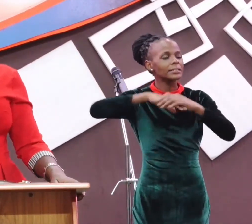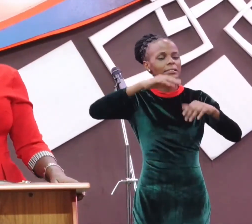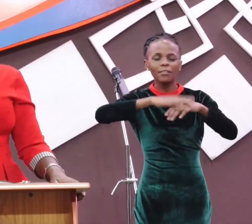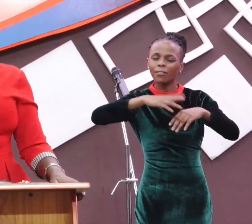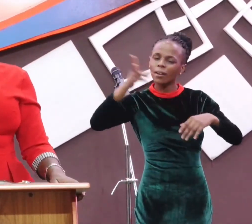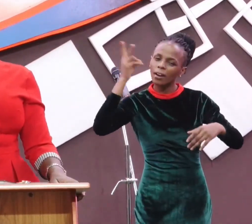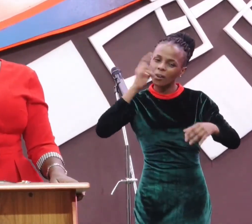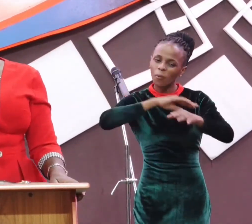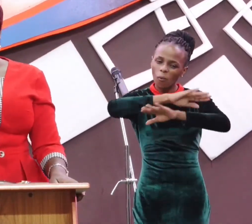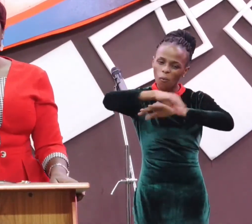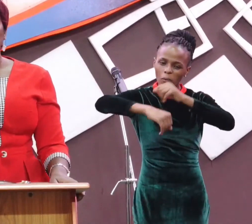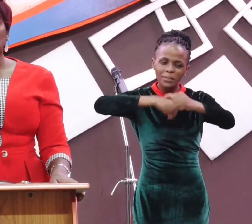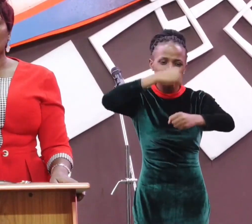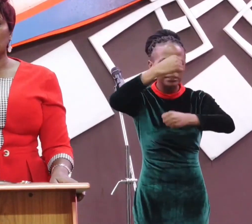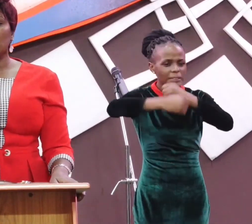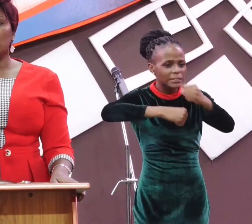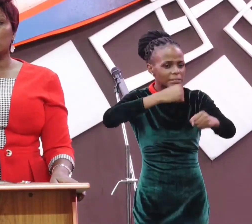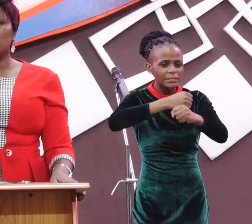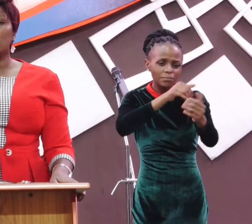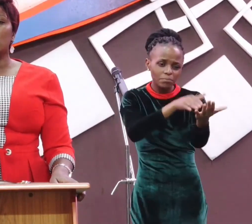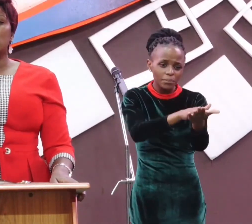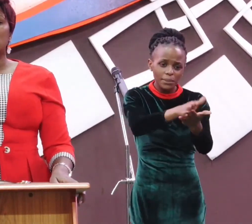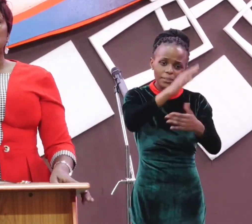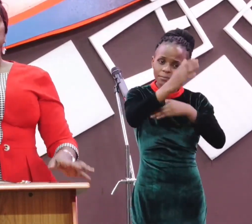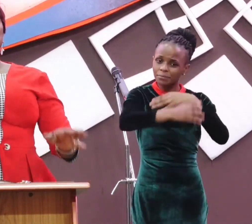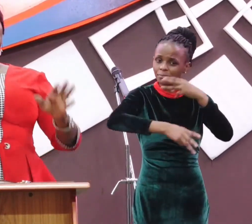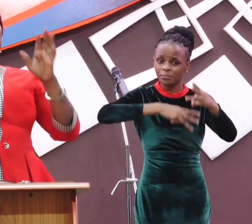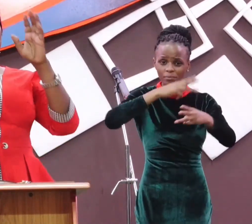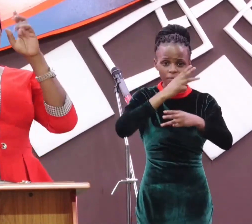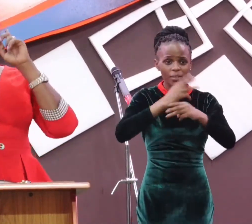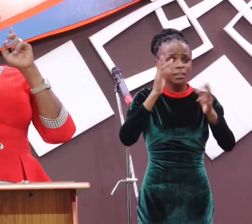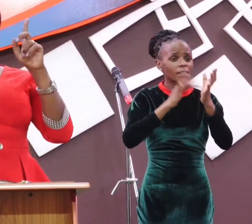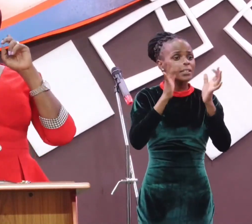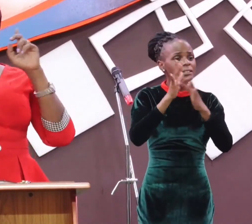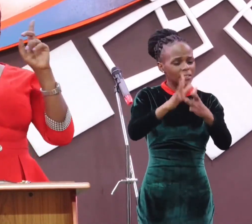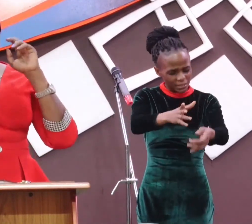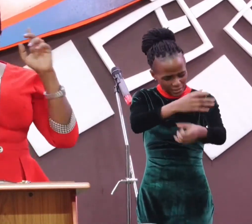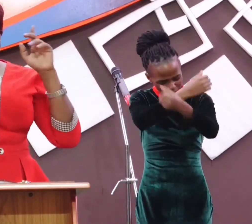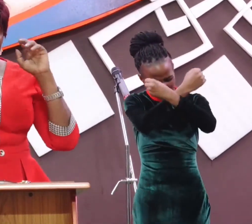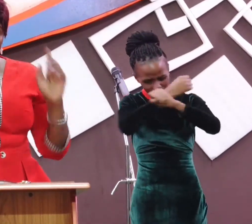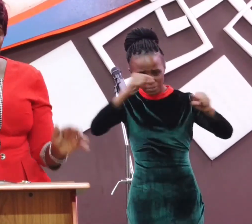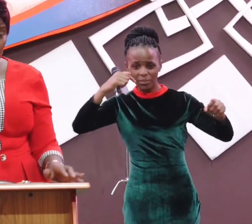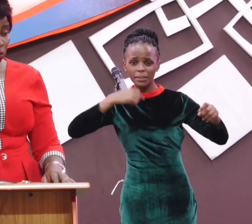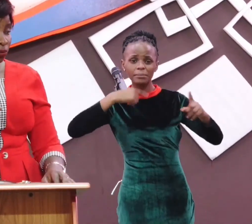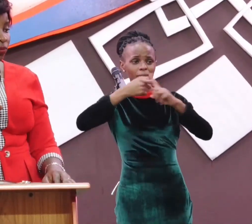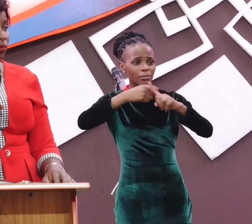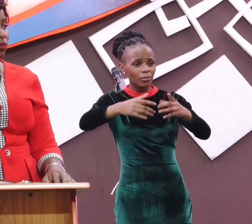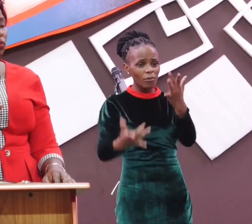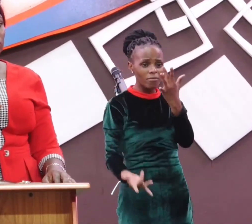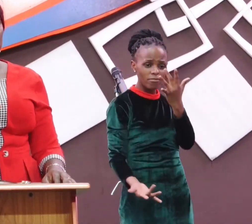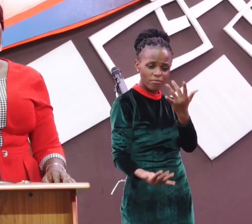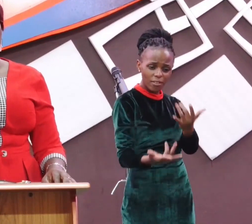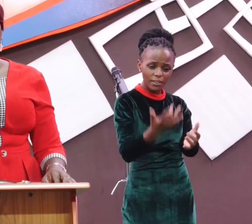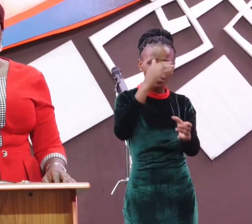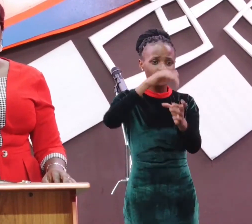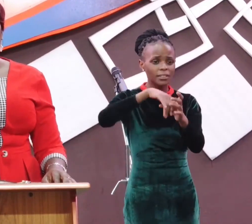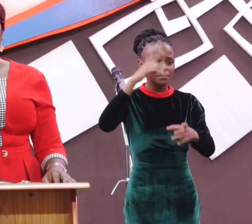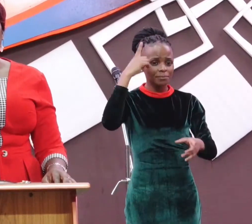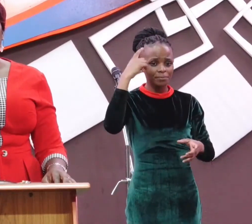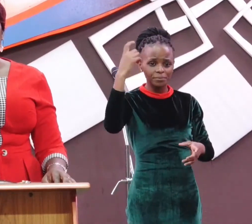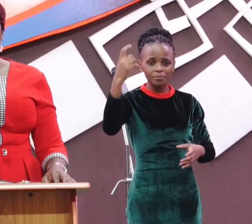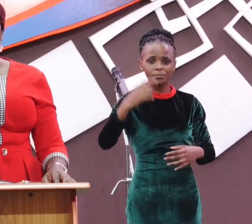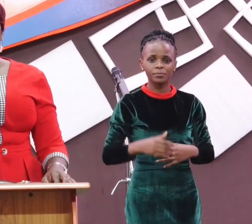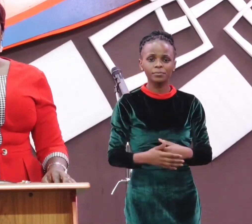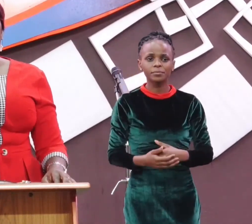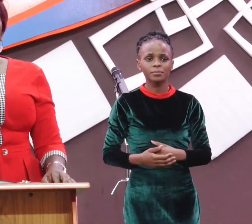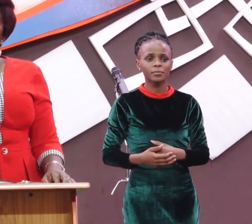heard cries that I've never heard ever since I was in this world. Jesus saved me from that fire in the